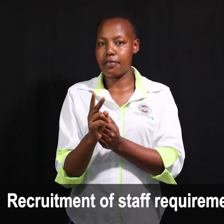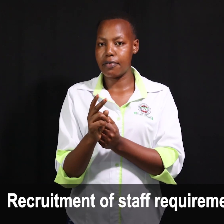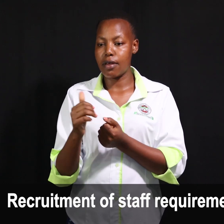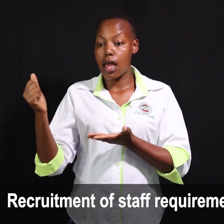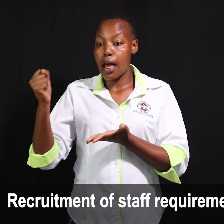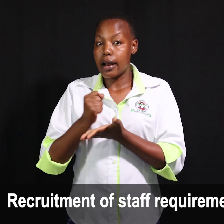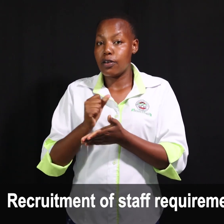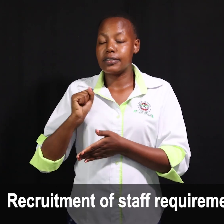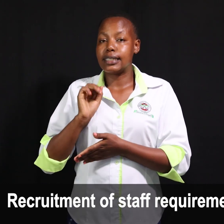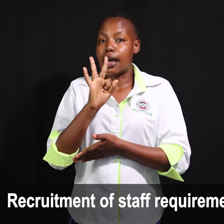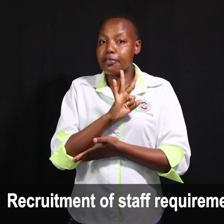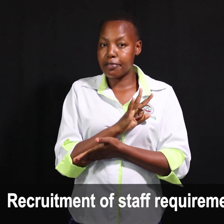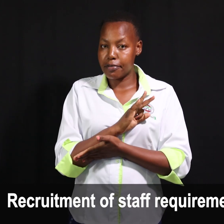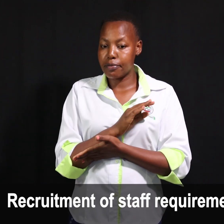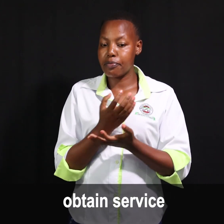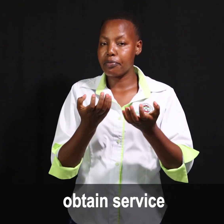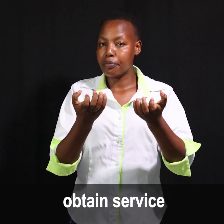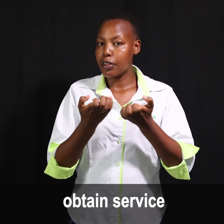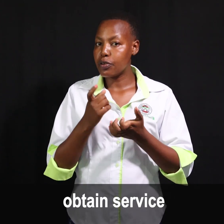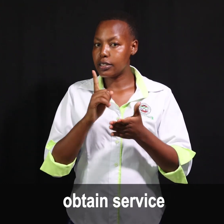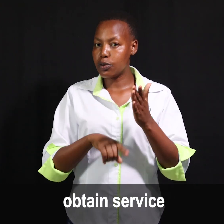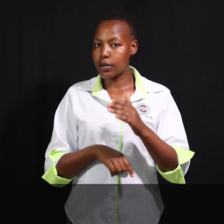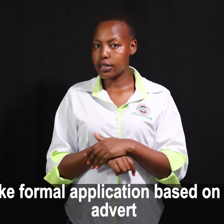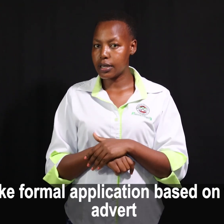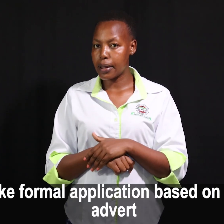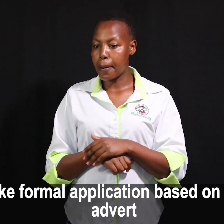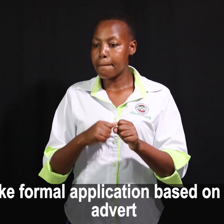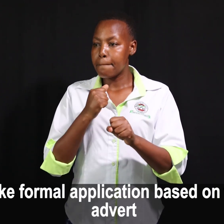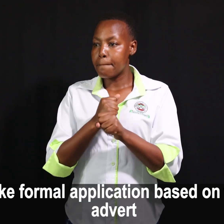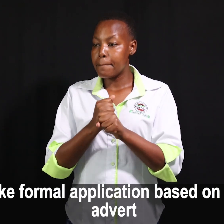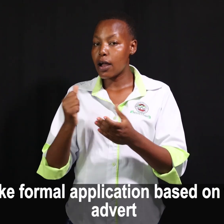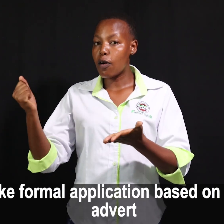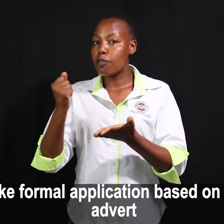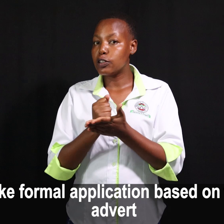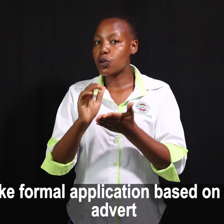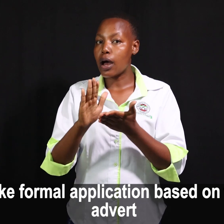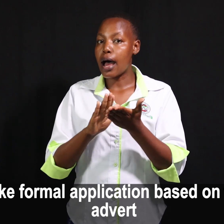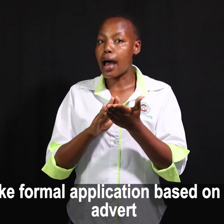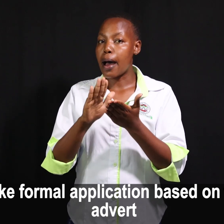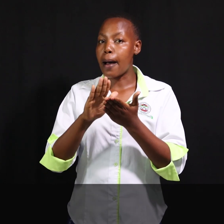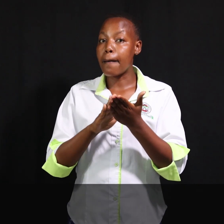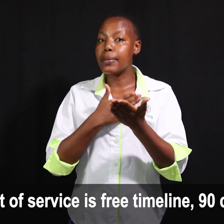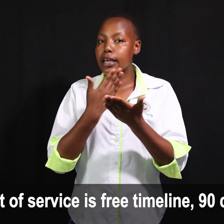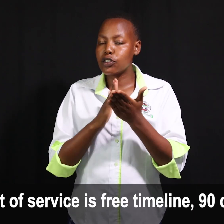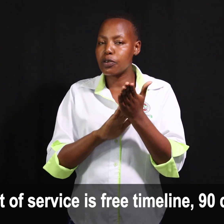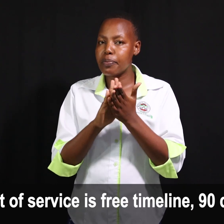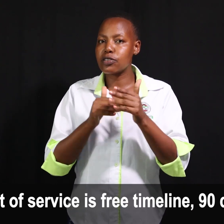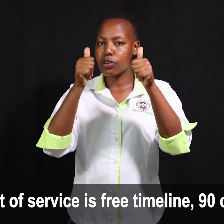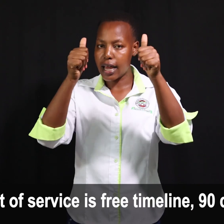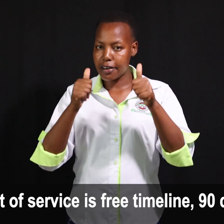of staff. Requirements to obtain service. Make formal application based on the advert. Cost of service is